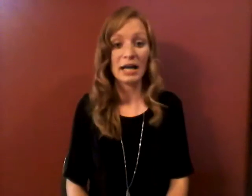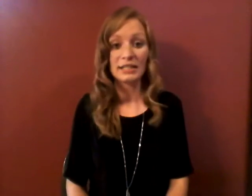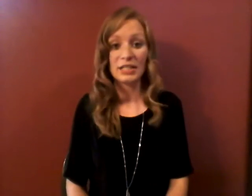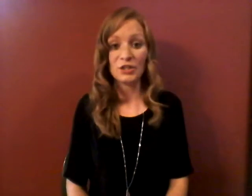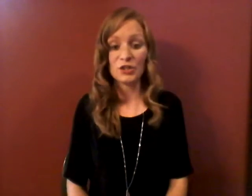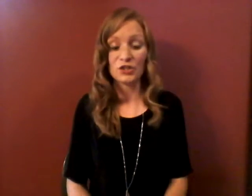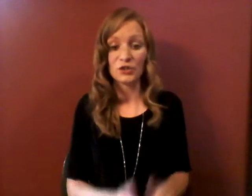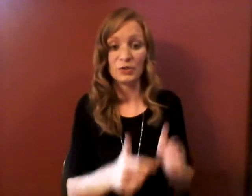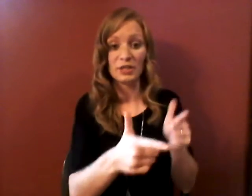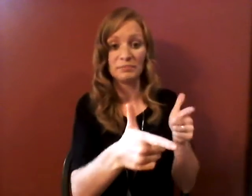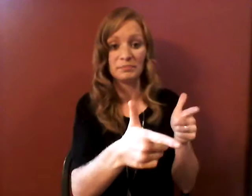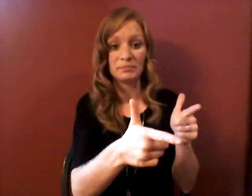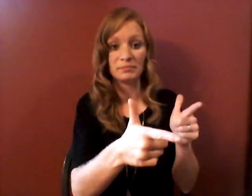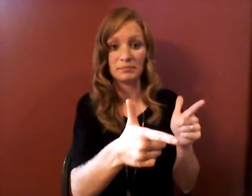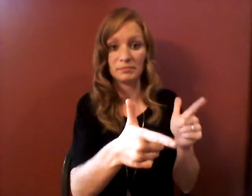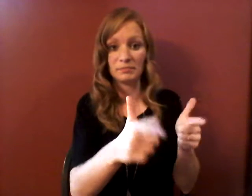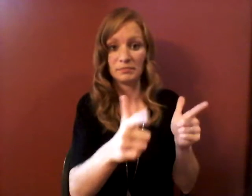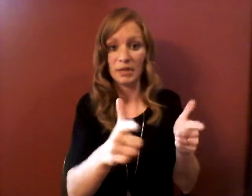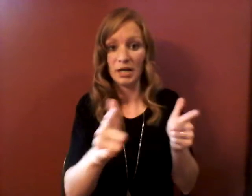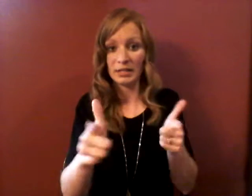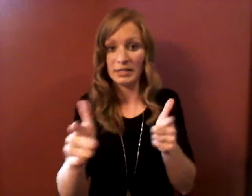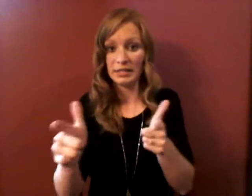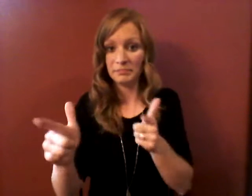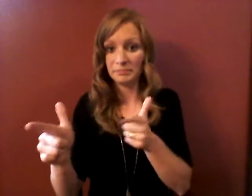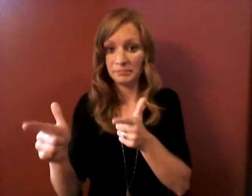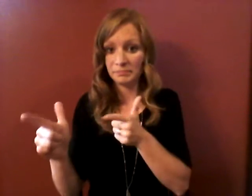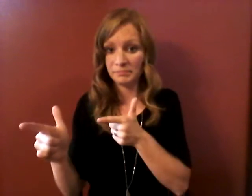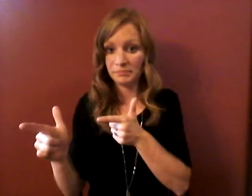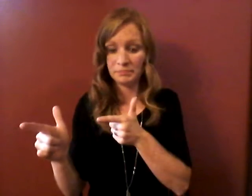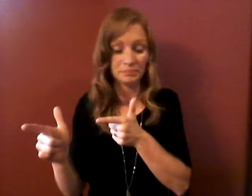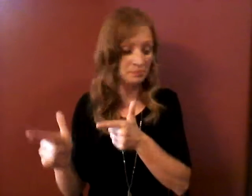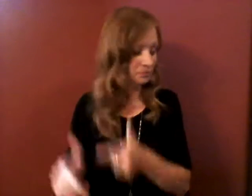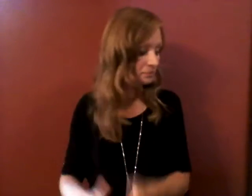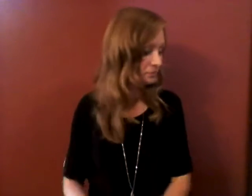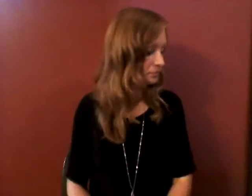Hunting or shooting, hunting.